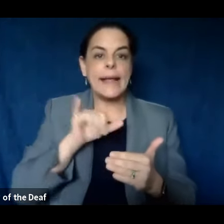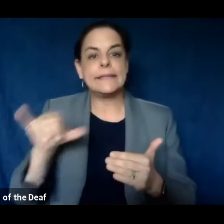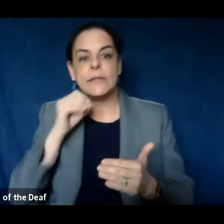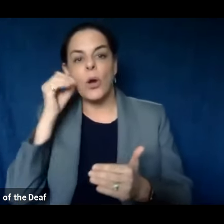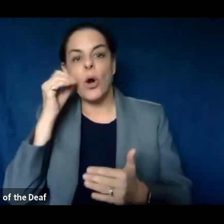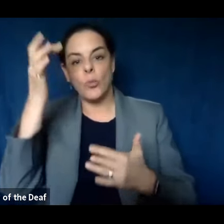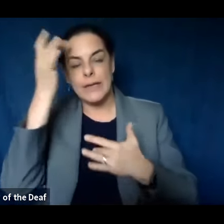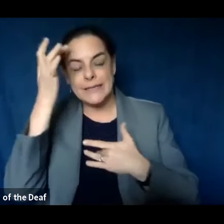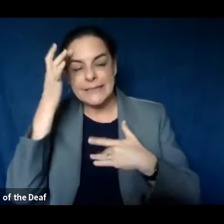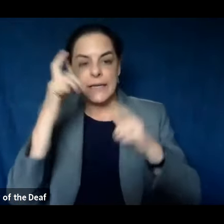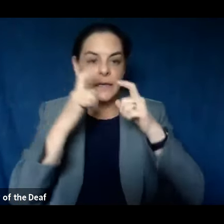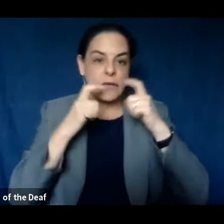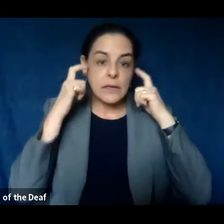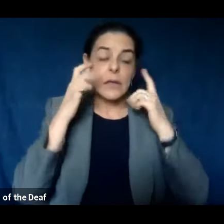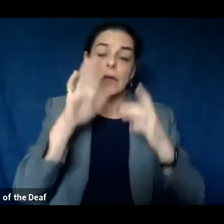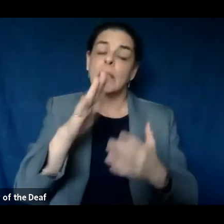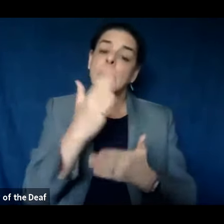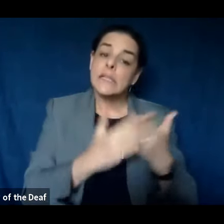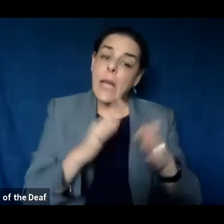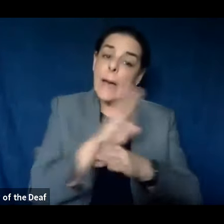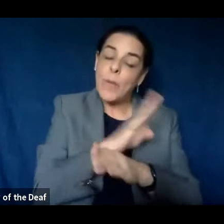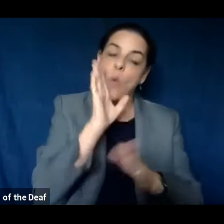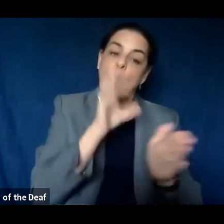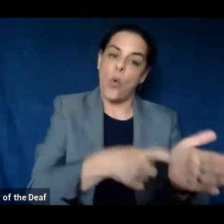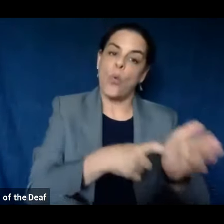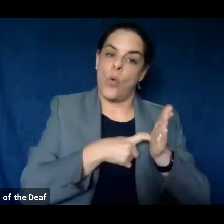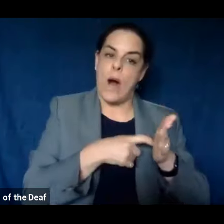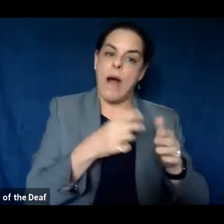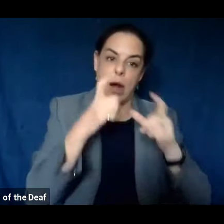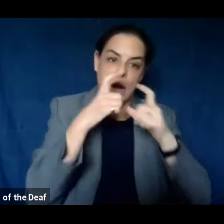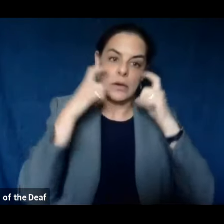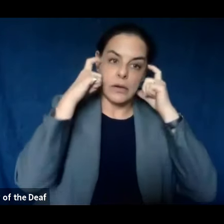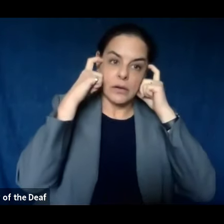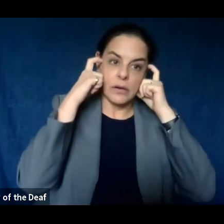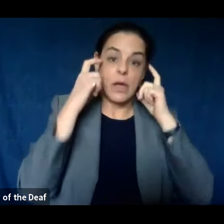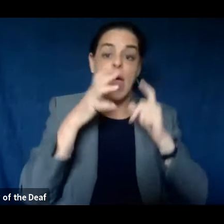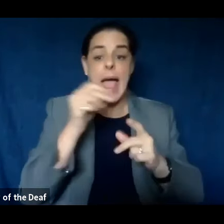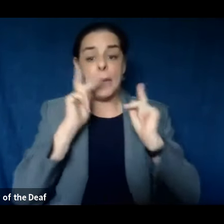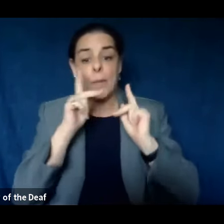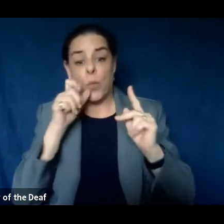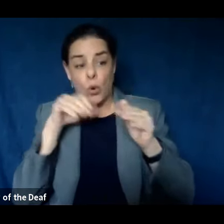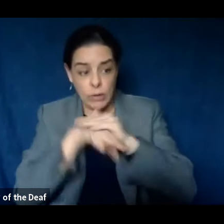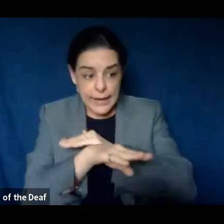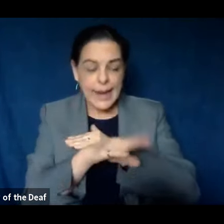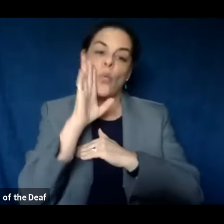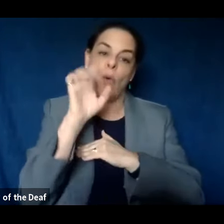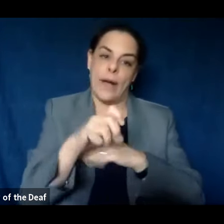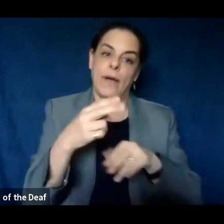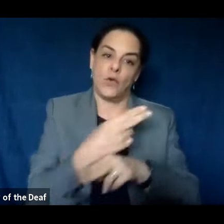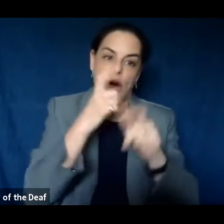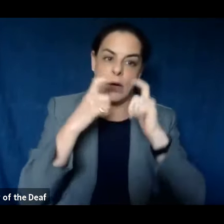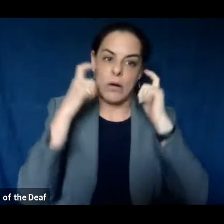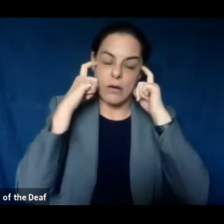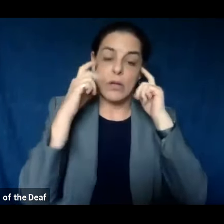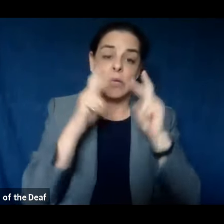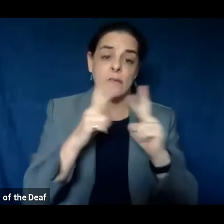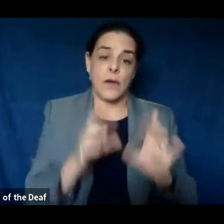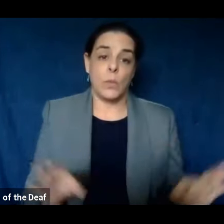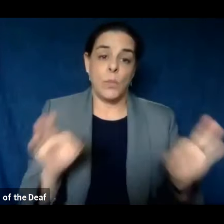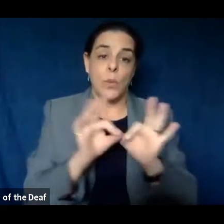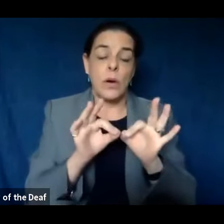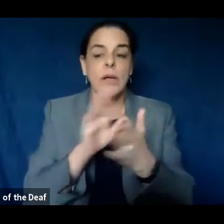Some businesses are going to be required to wear cloth coverings, and their patrons are going to be required to wear cloth coverings. Those things are all important.